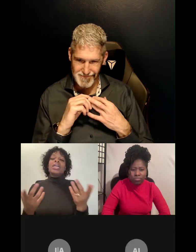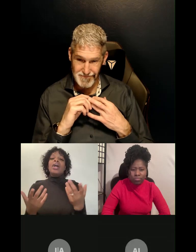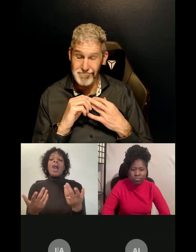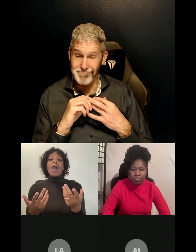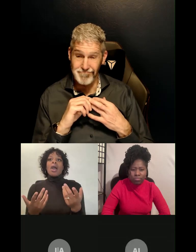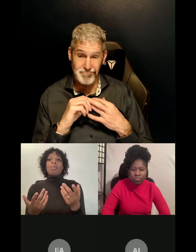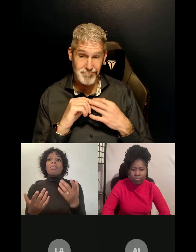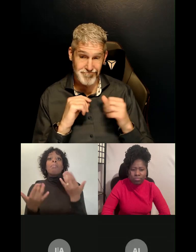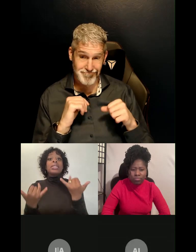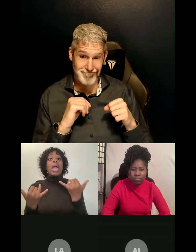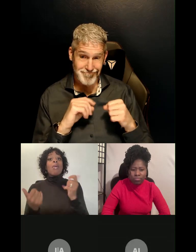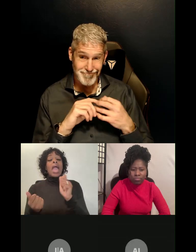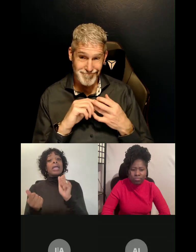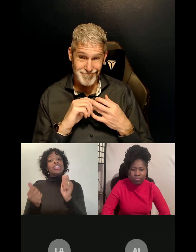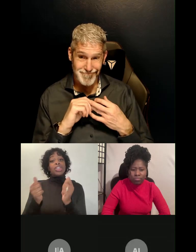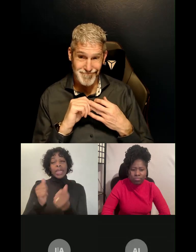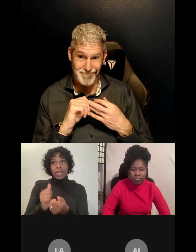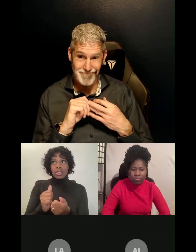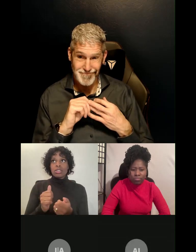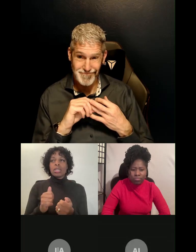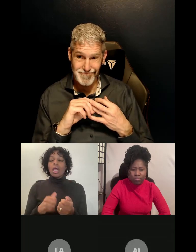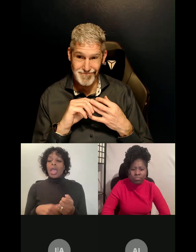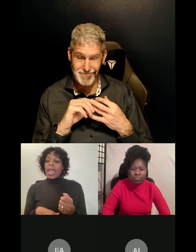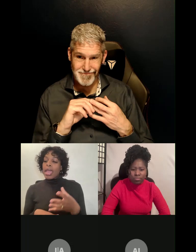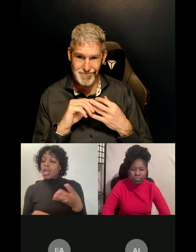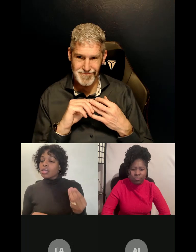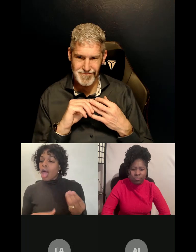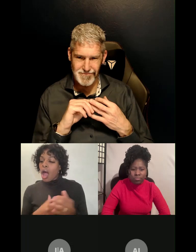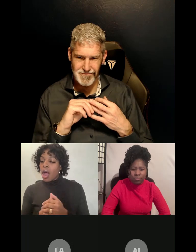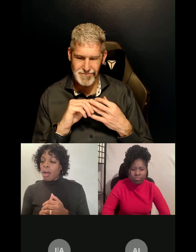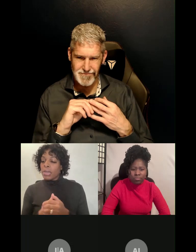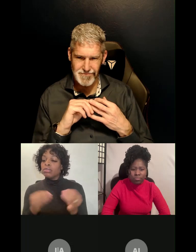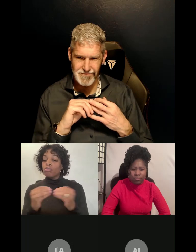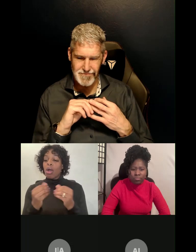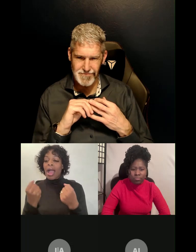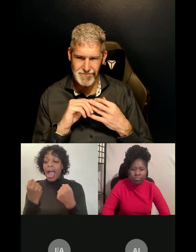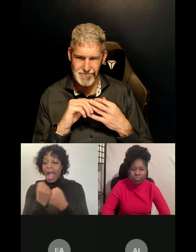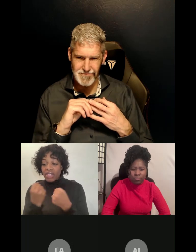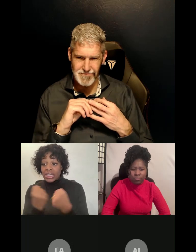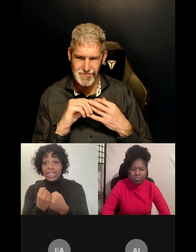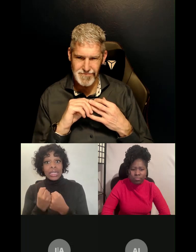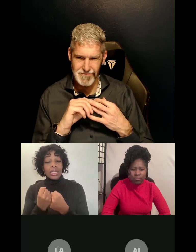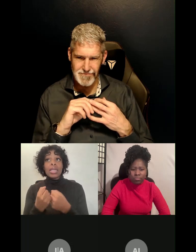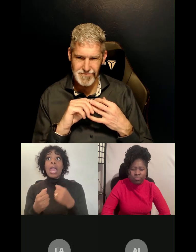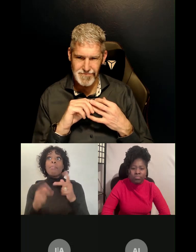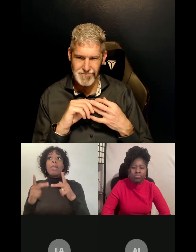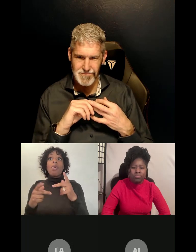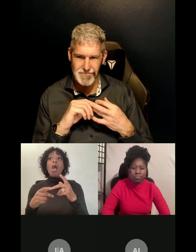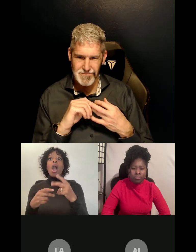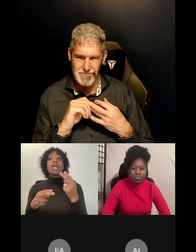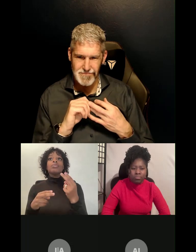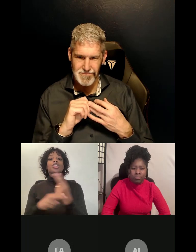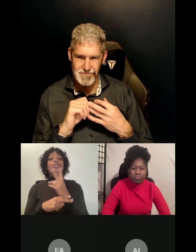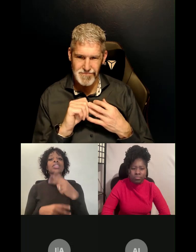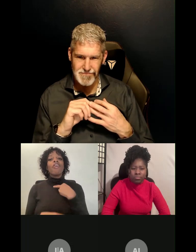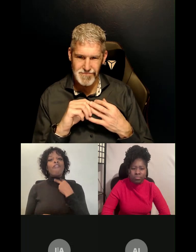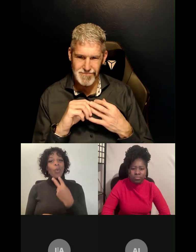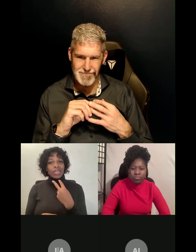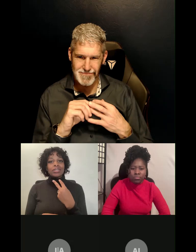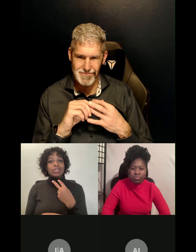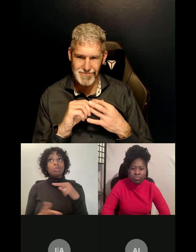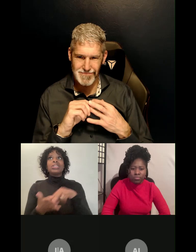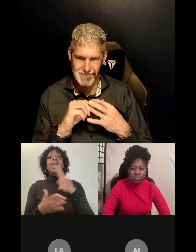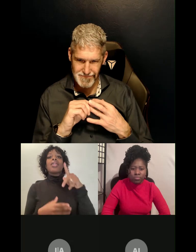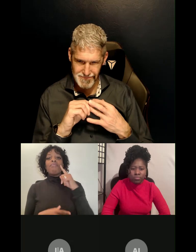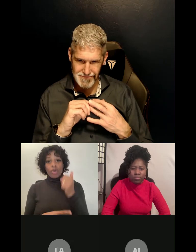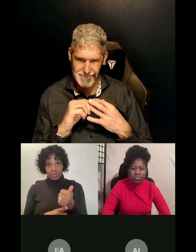what, but now it has changed and it's more advocacy. People are using their